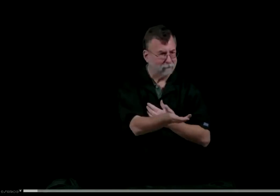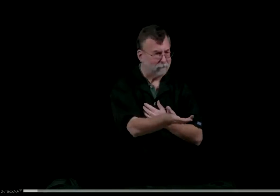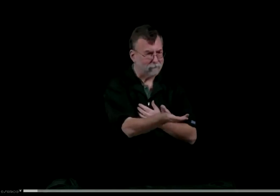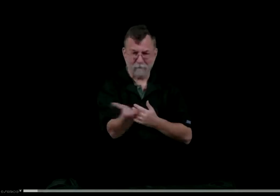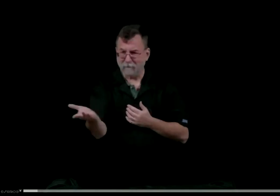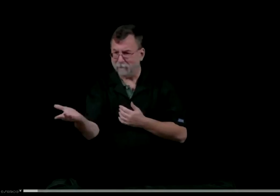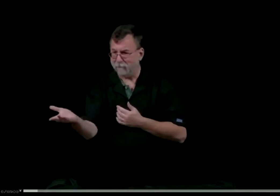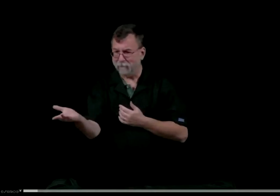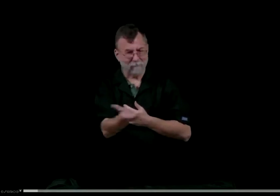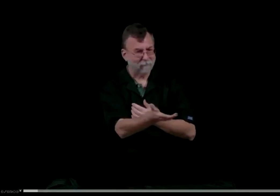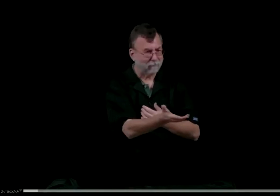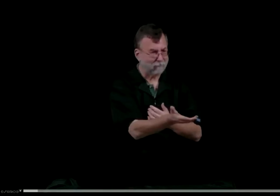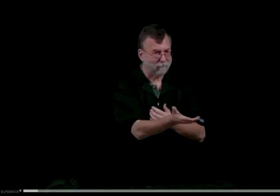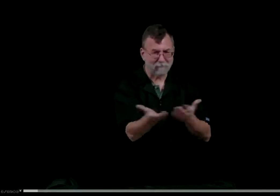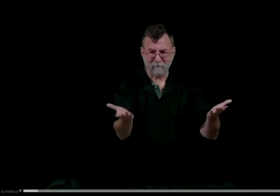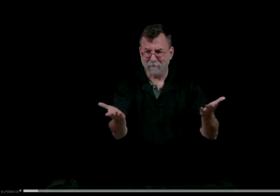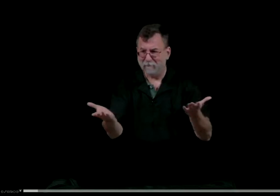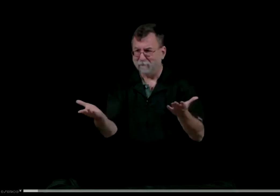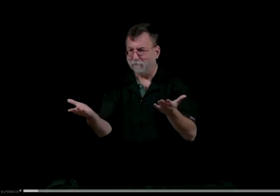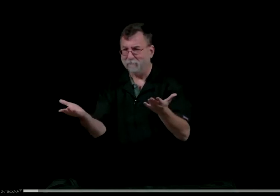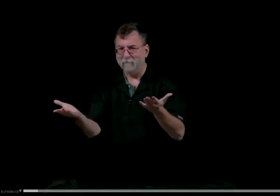What does that make you think of? Anyone?